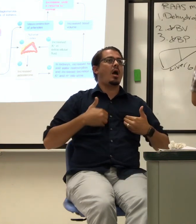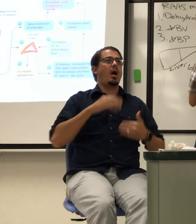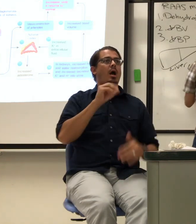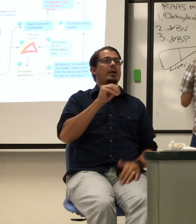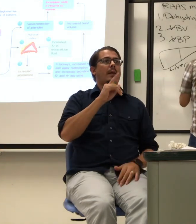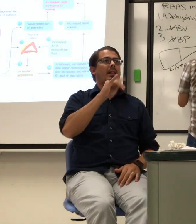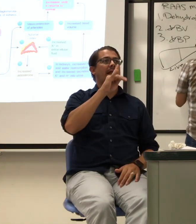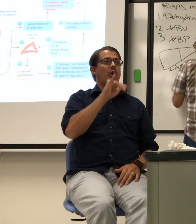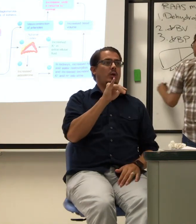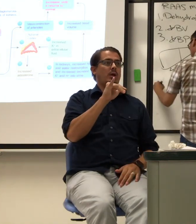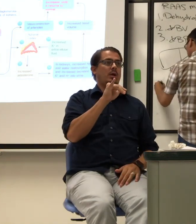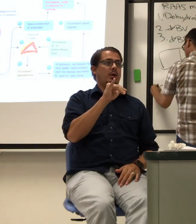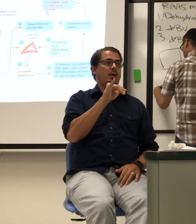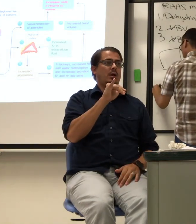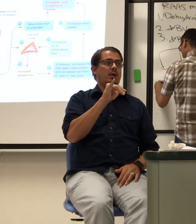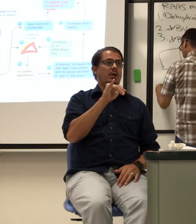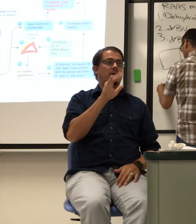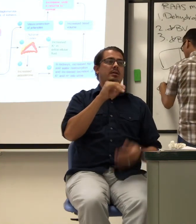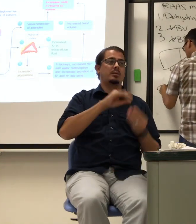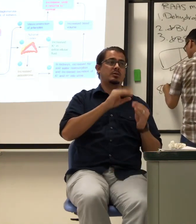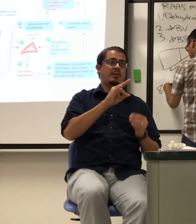8.